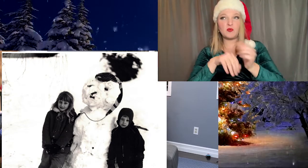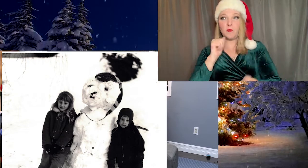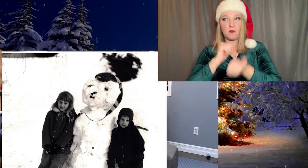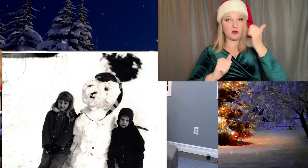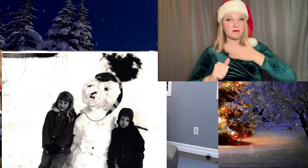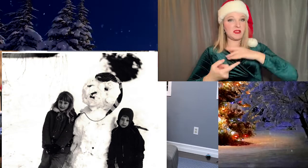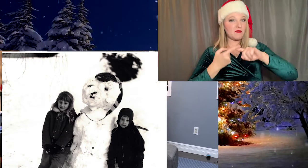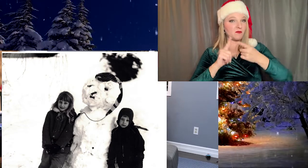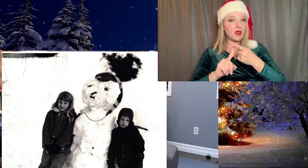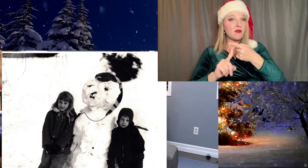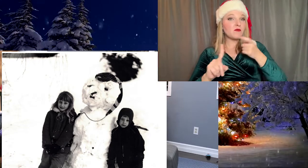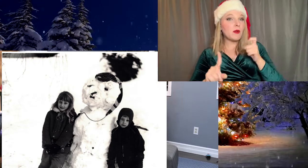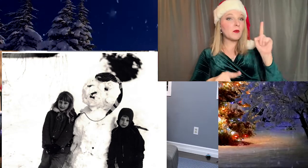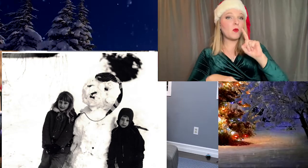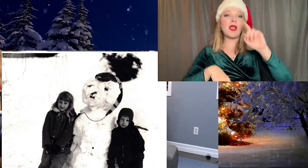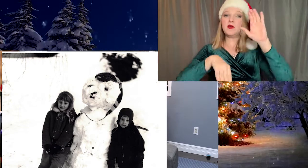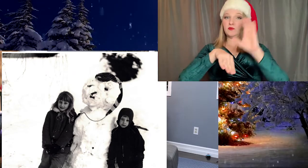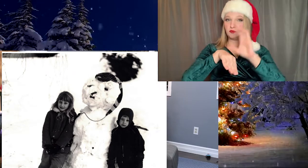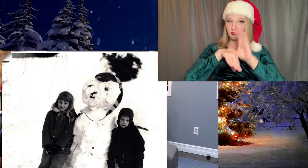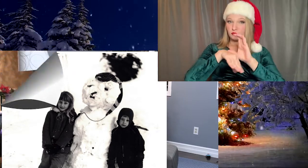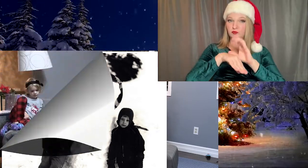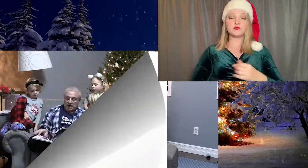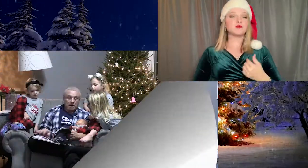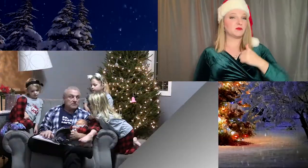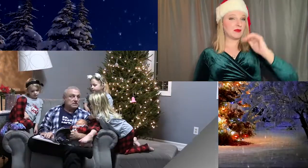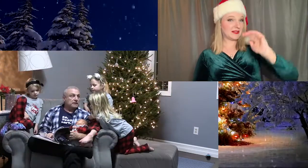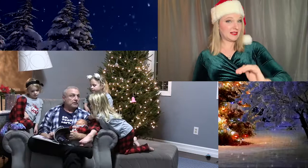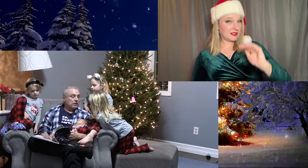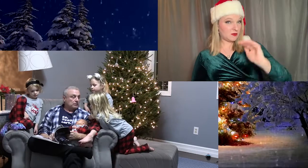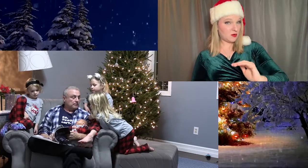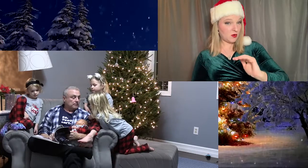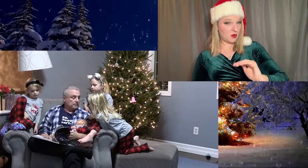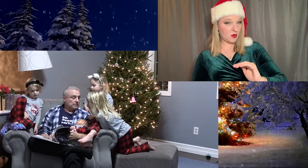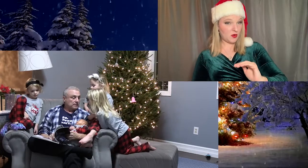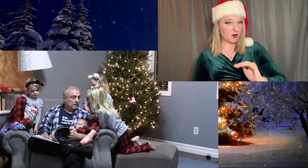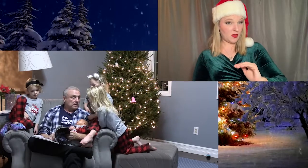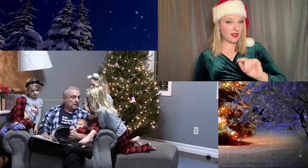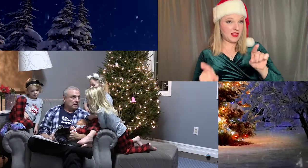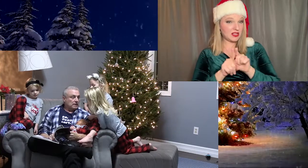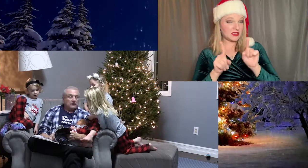at the church, and my friends were from the church. And when I was little,